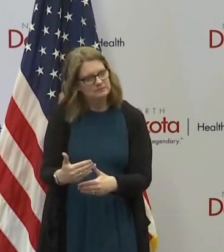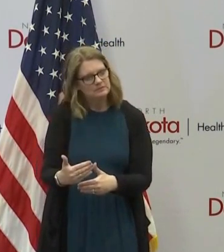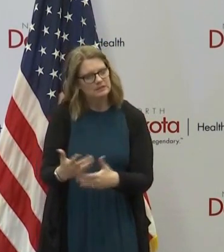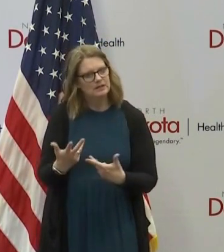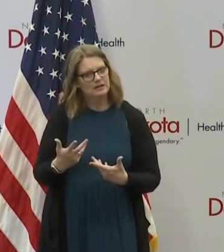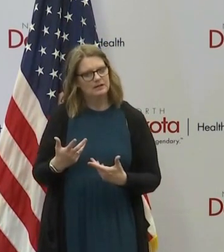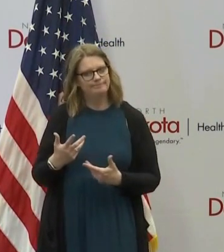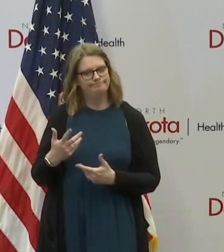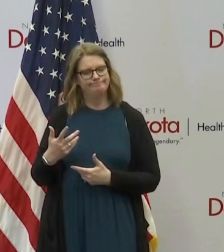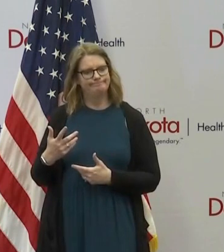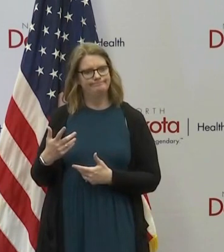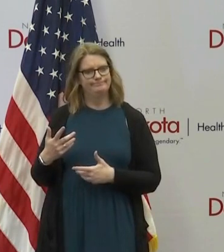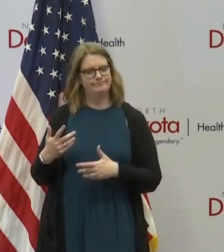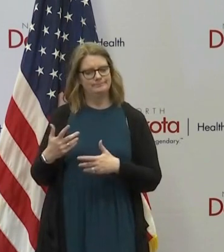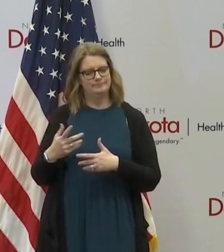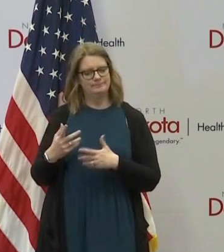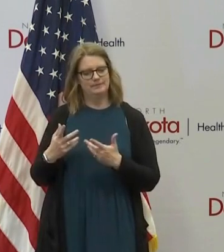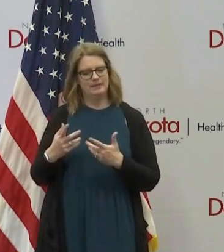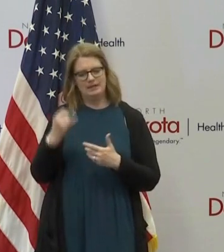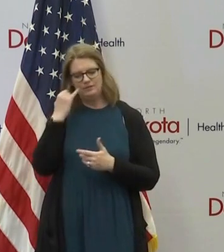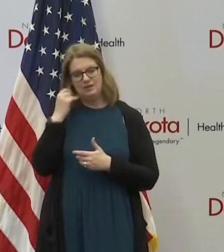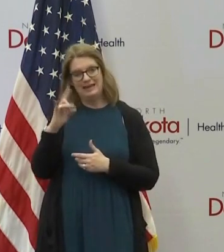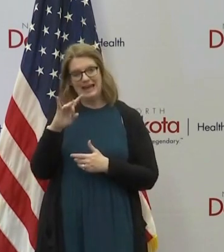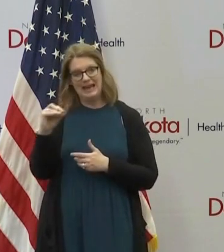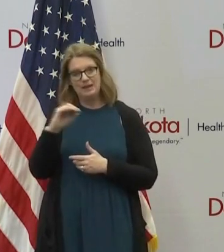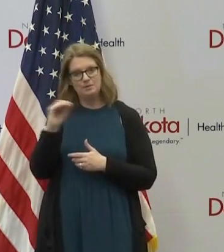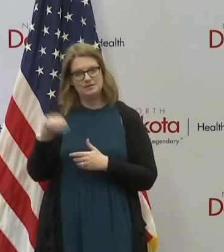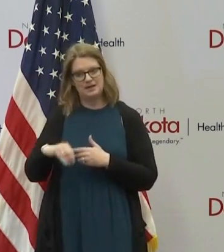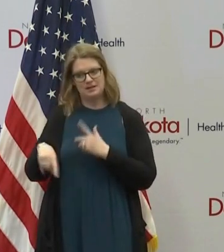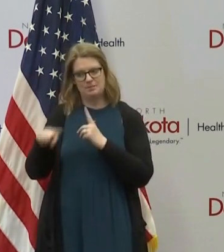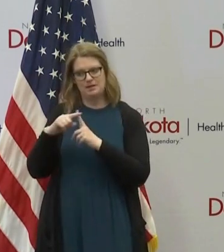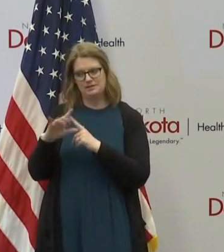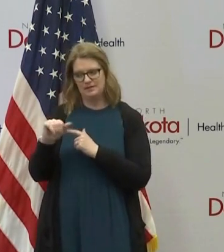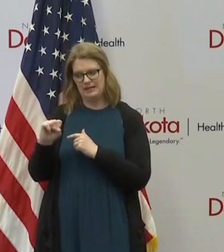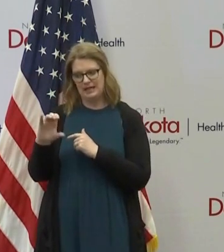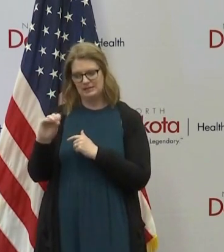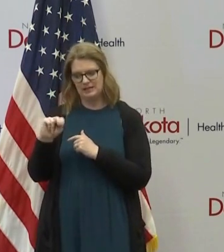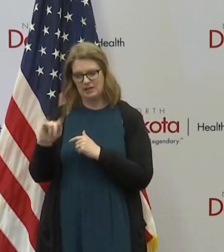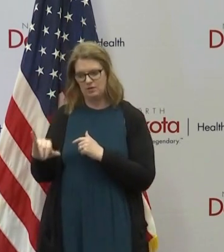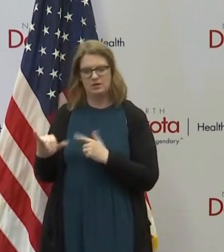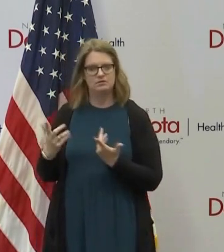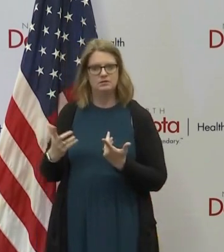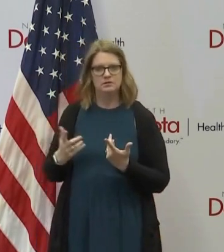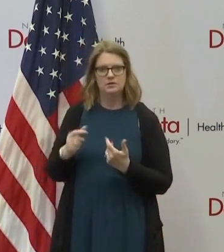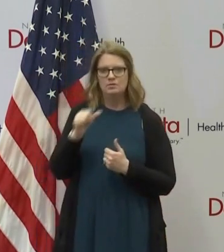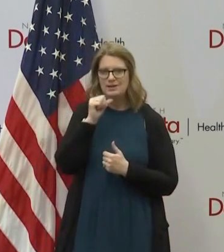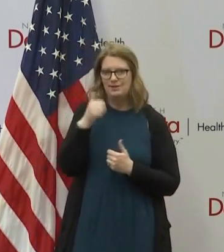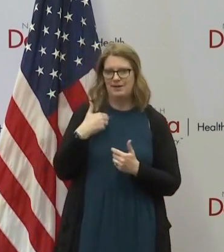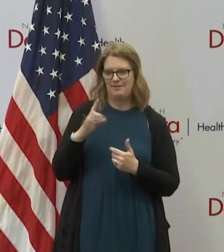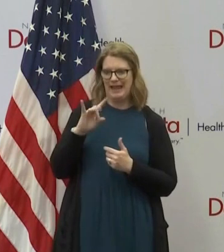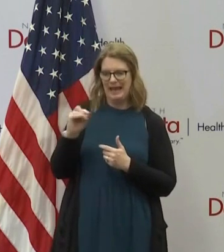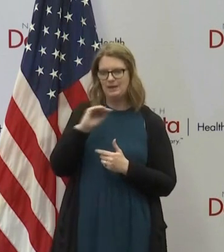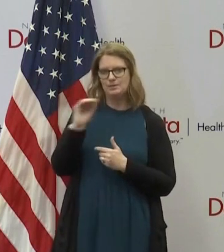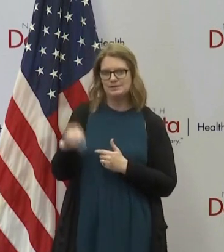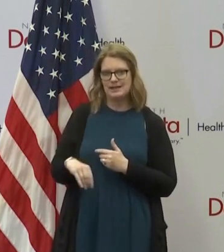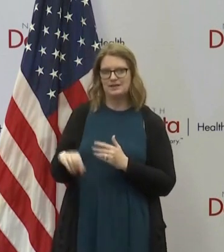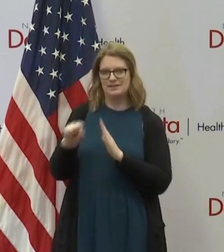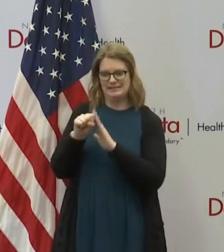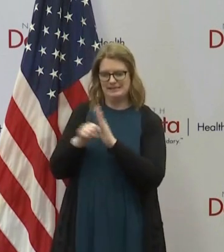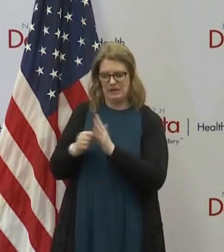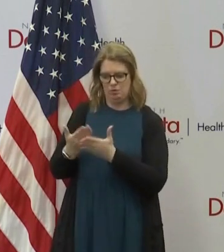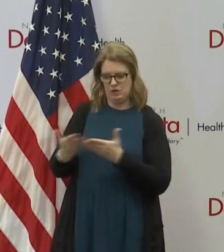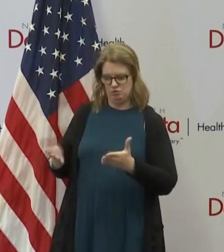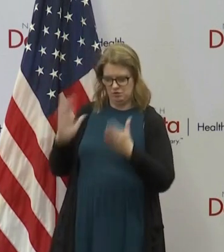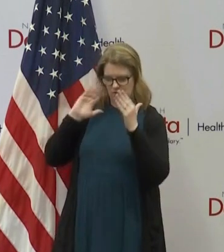have, if we had 80+% of the positives in Cass County, we do not yet have 80% of the state resource focused on that battle. And